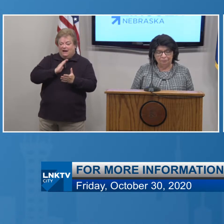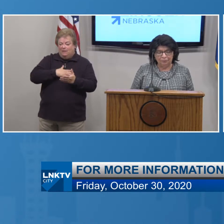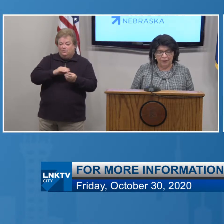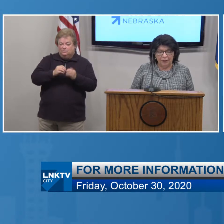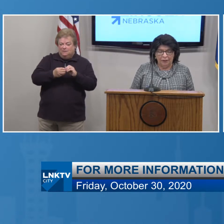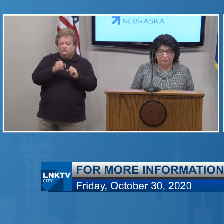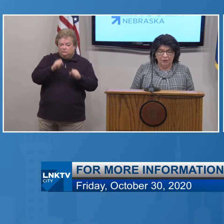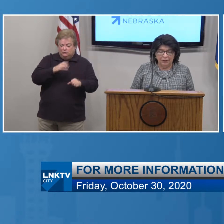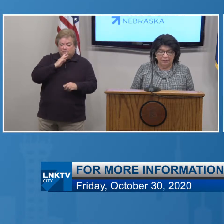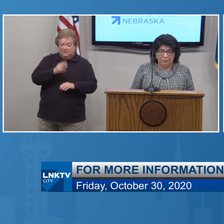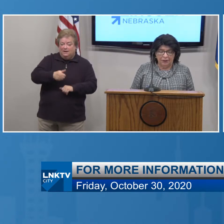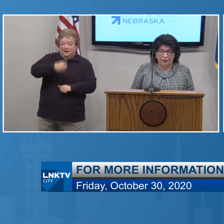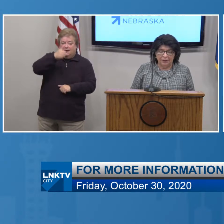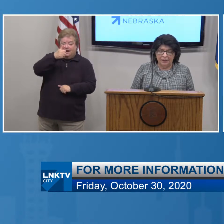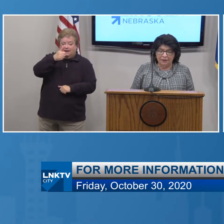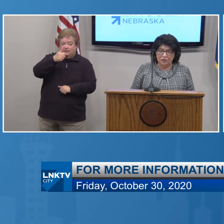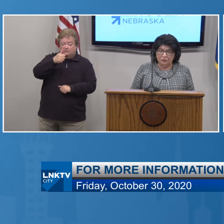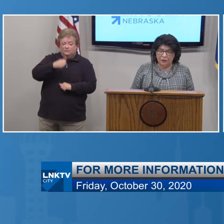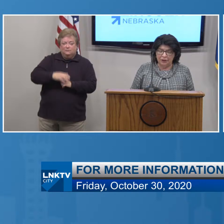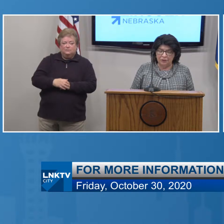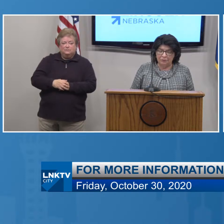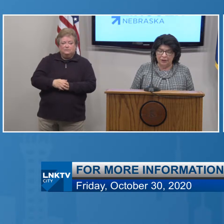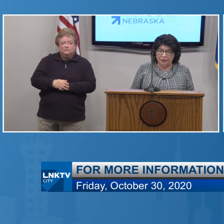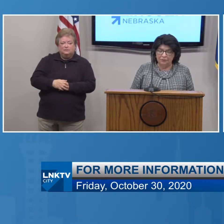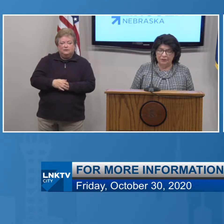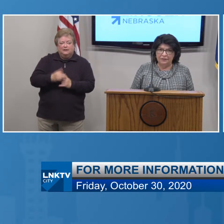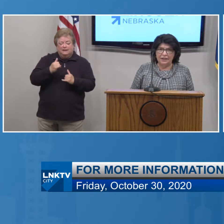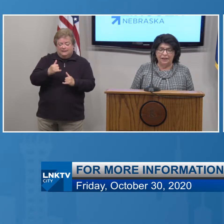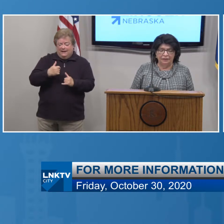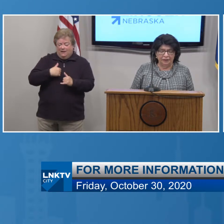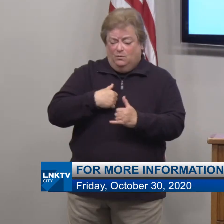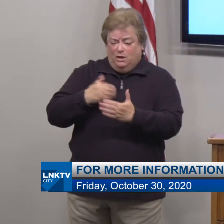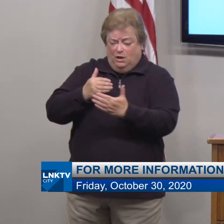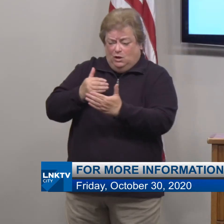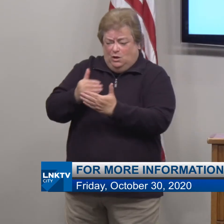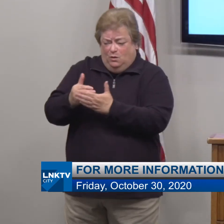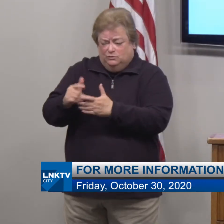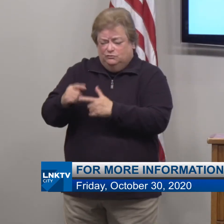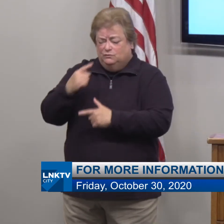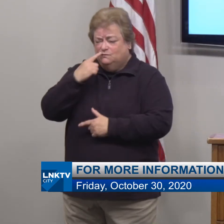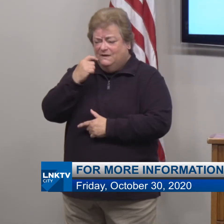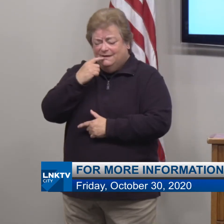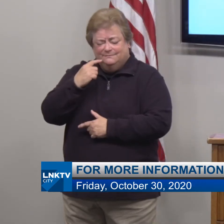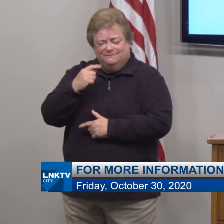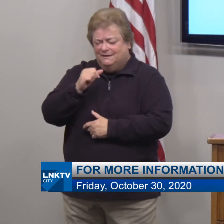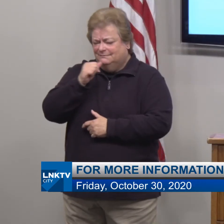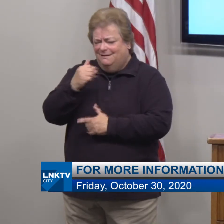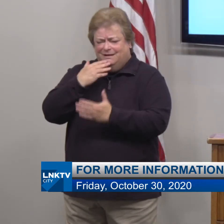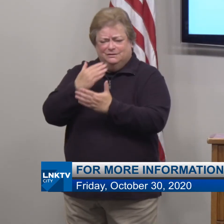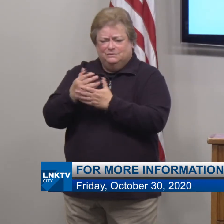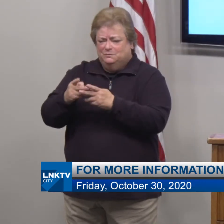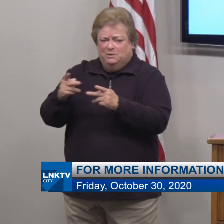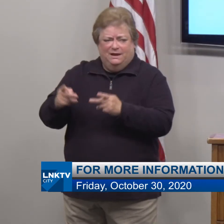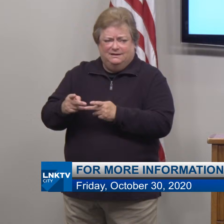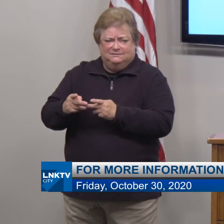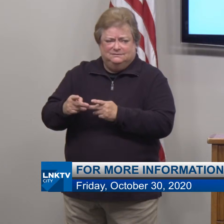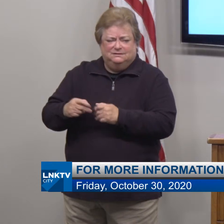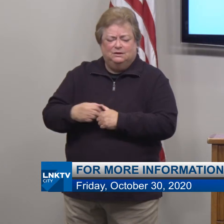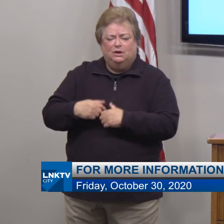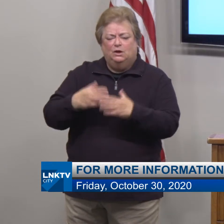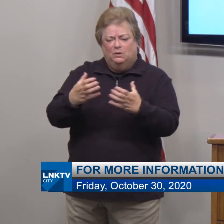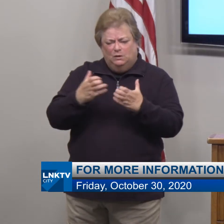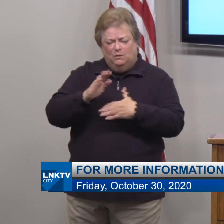higher. Being on the edge of going into red on the risk dial is not a good place to be. And we need our